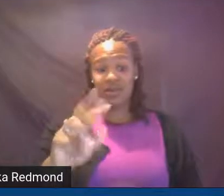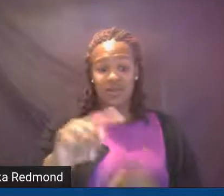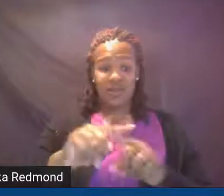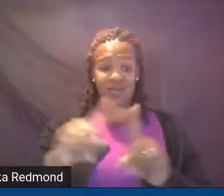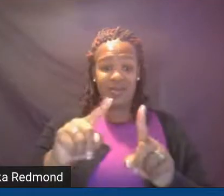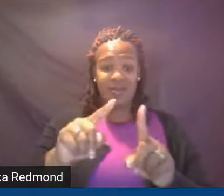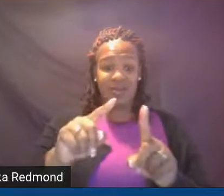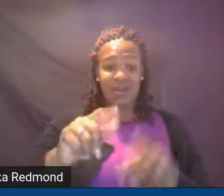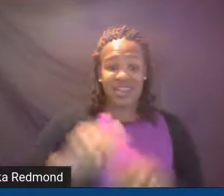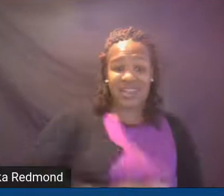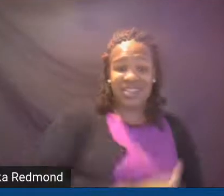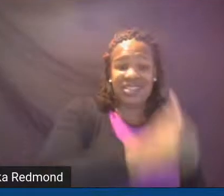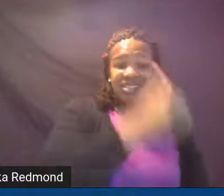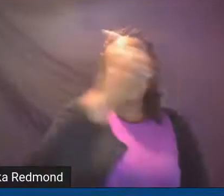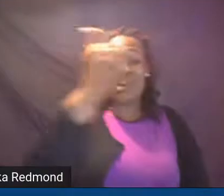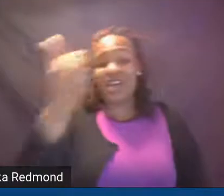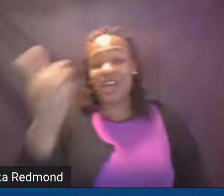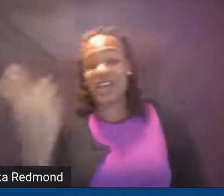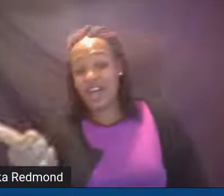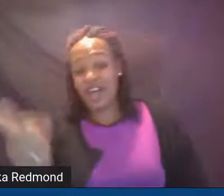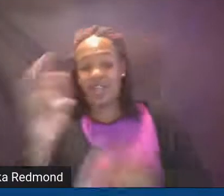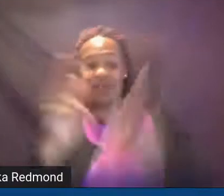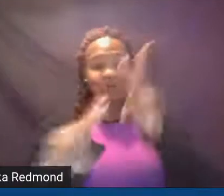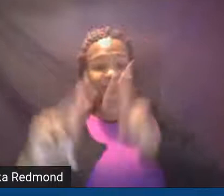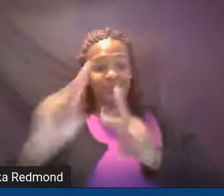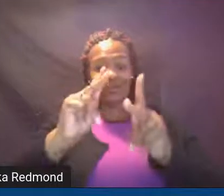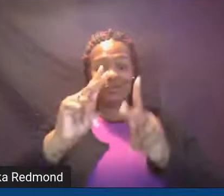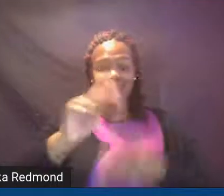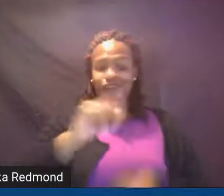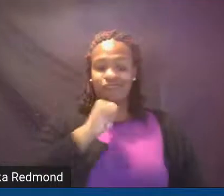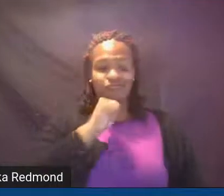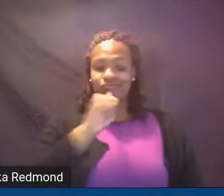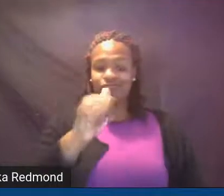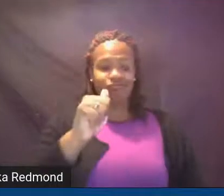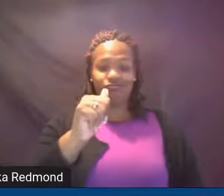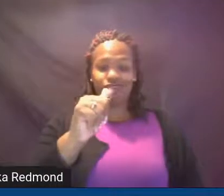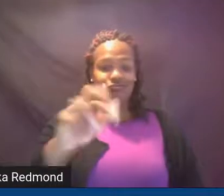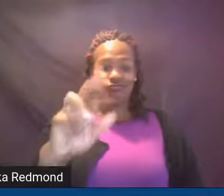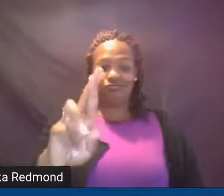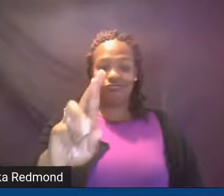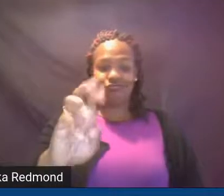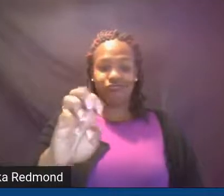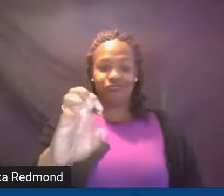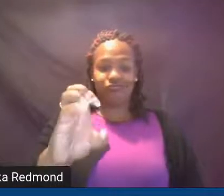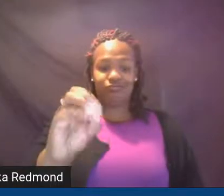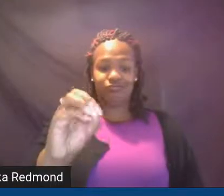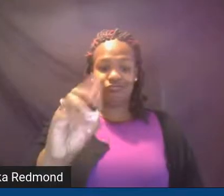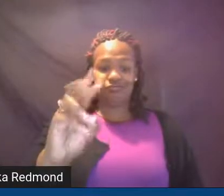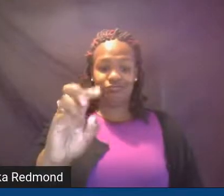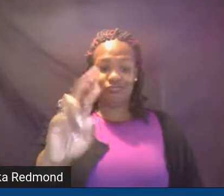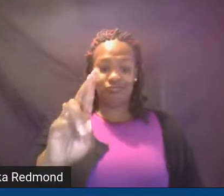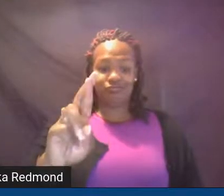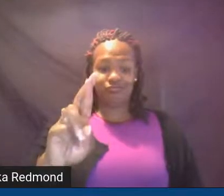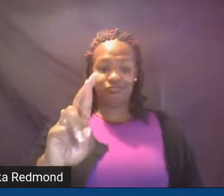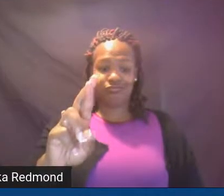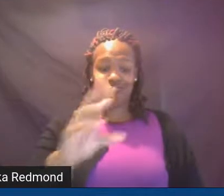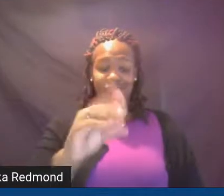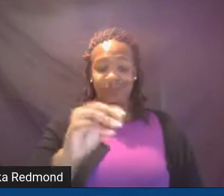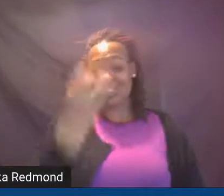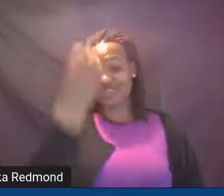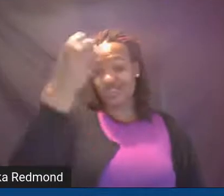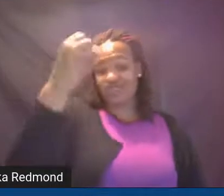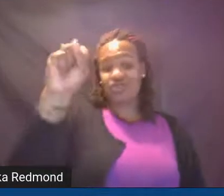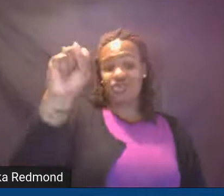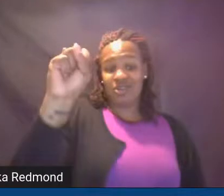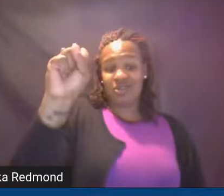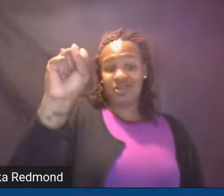whole other host of people who have not. And the difference is getting striking, so income inequality. And I think with